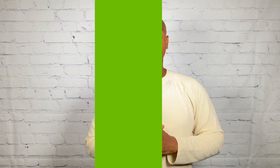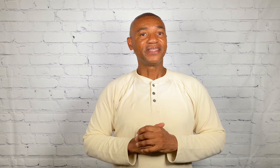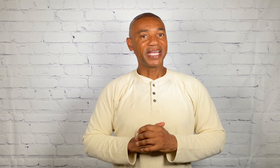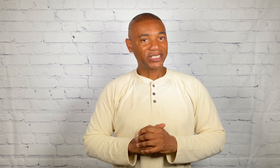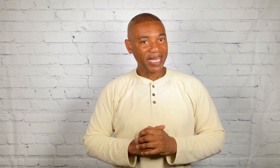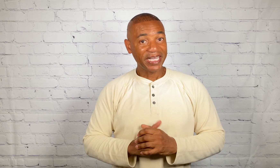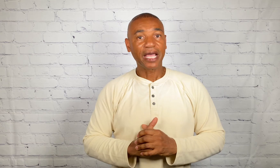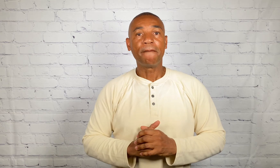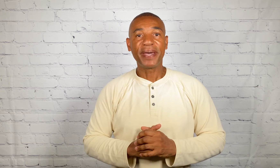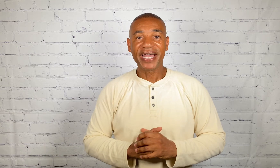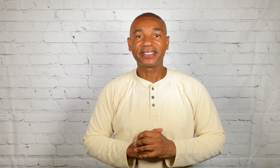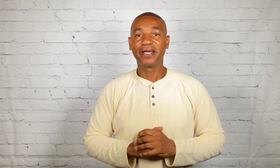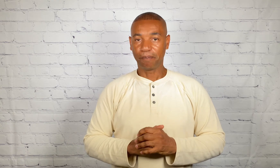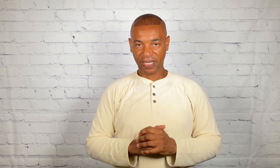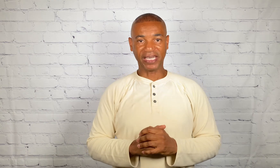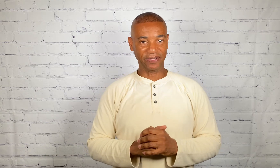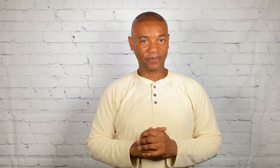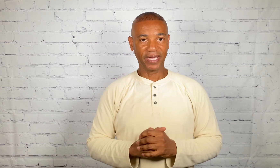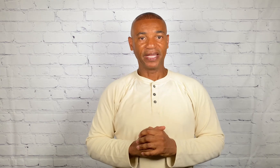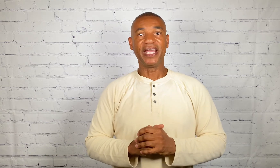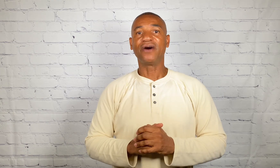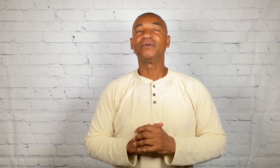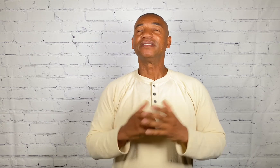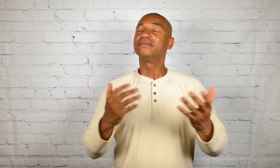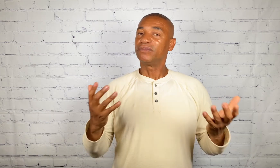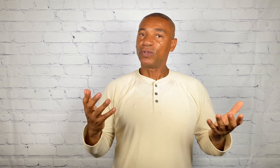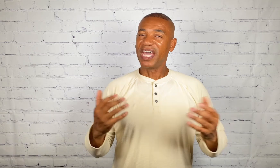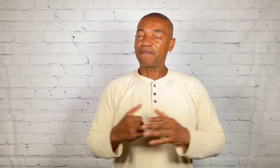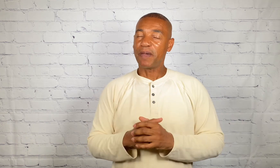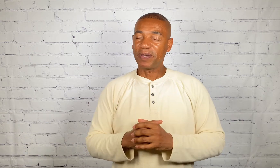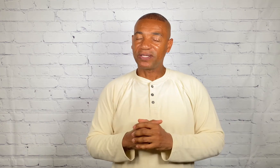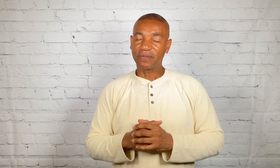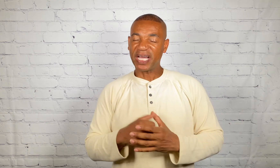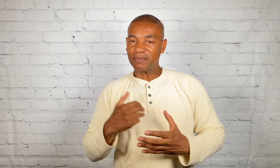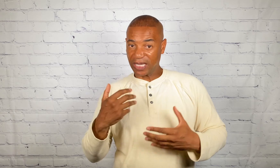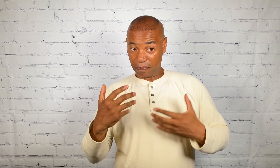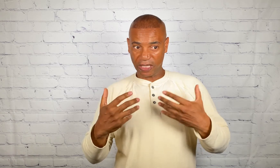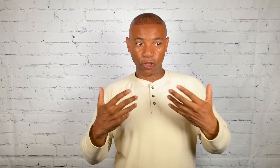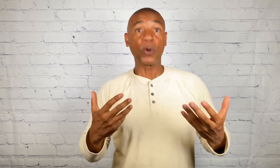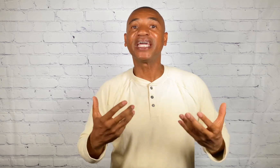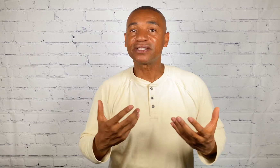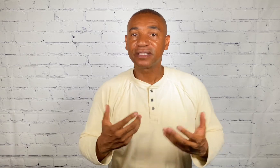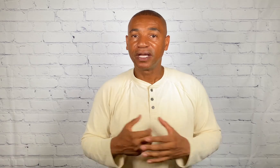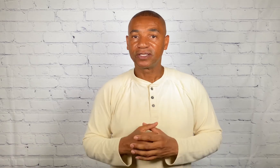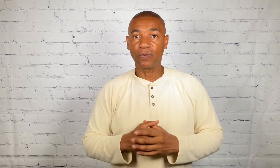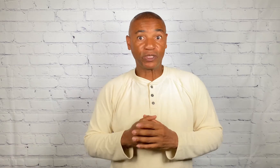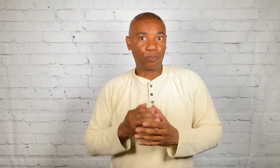The next sign is pet peeve. Now, when you have pet peeve, sometimes it could be an annoyance. Someone's